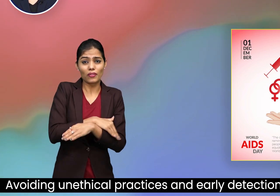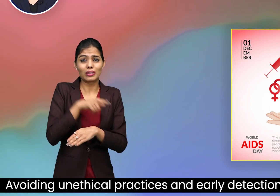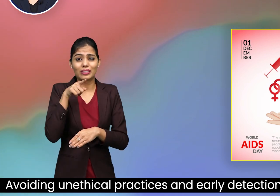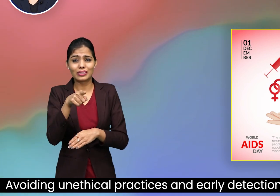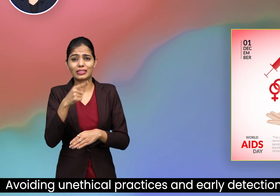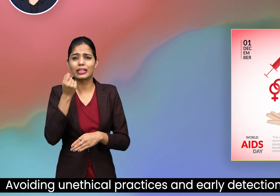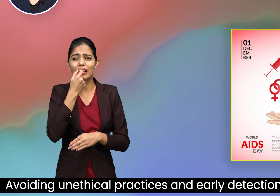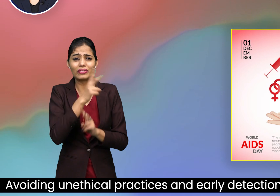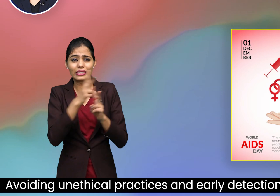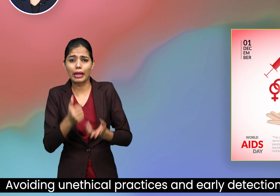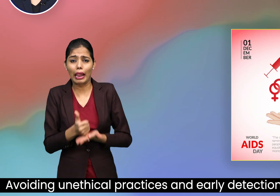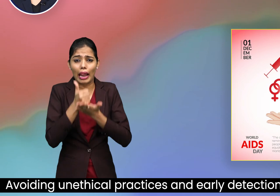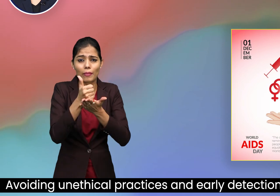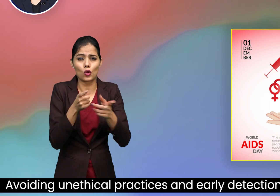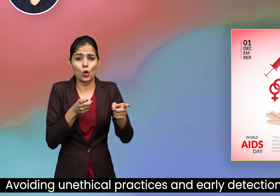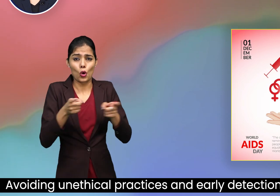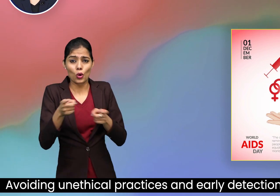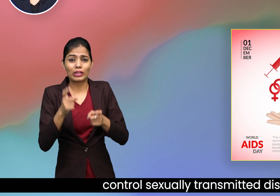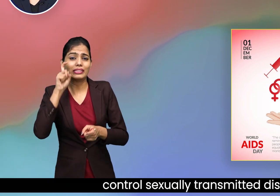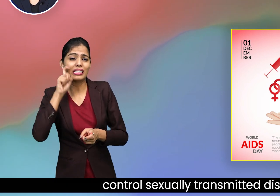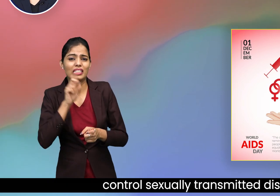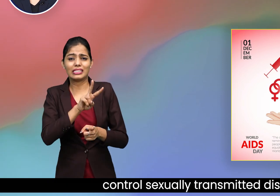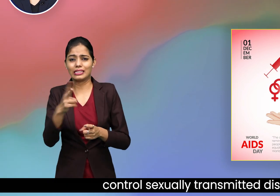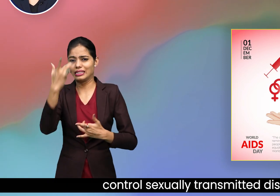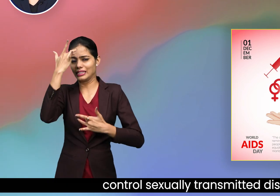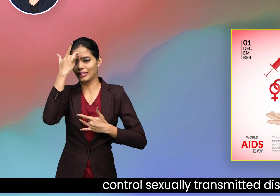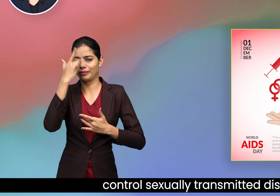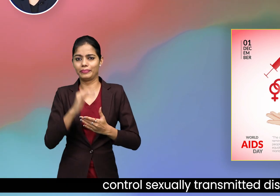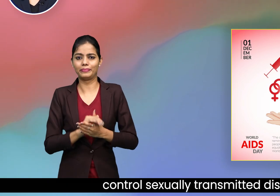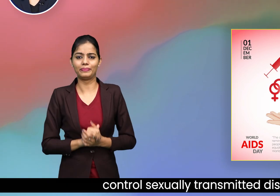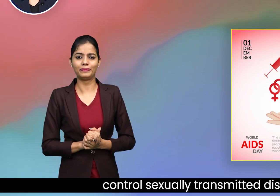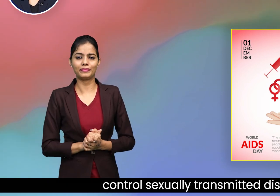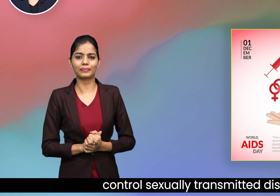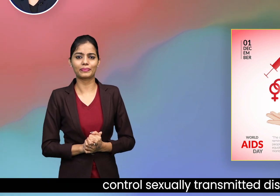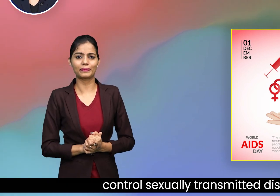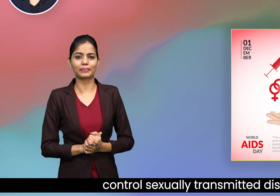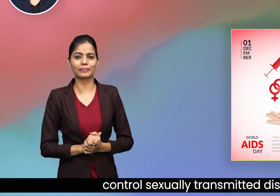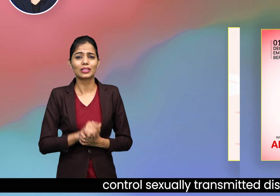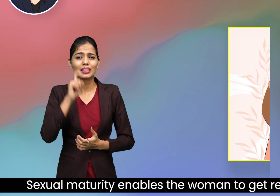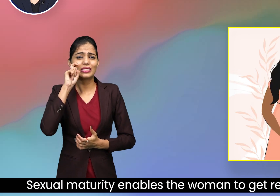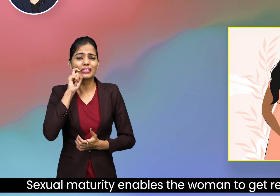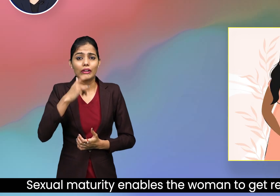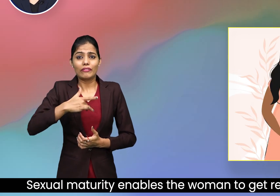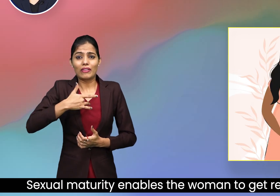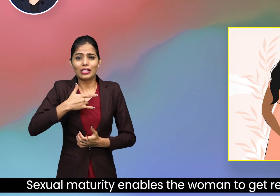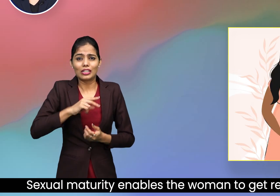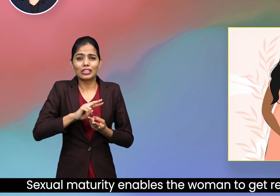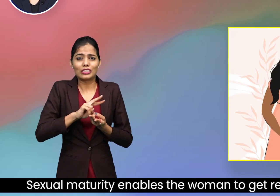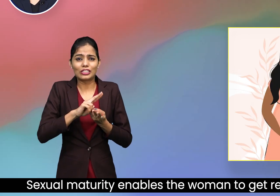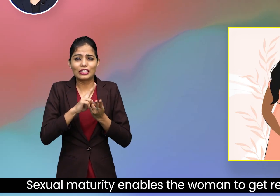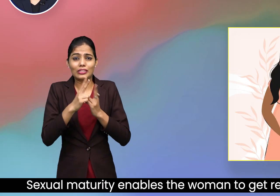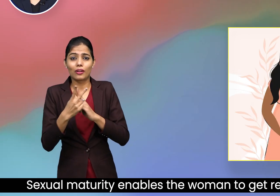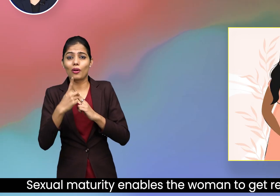early detection and treatment help to control sexually transmitted diseases. Sexual